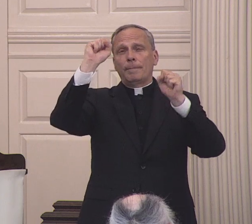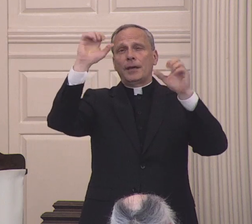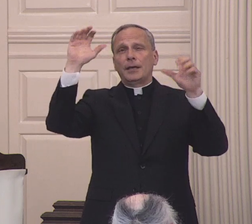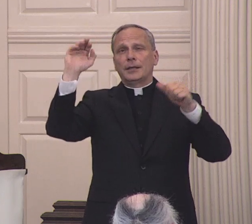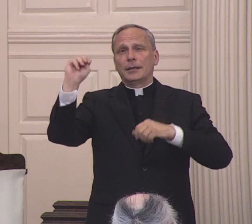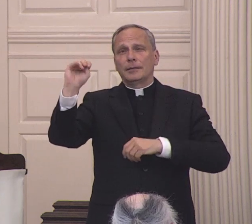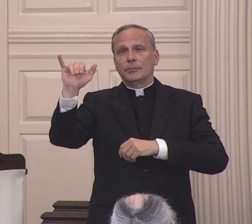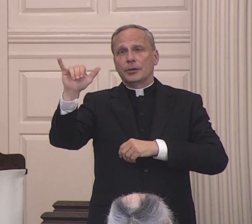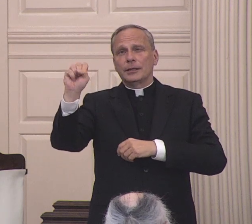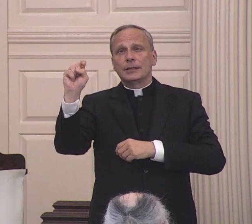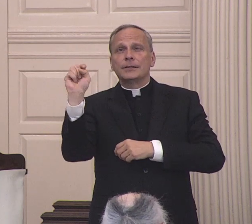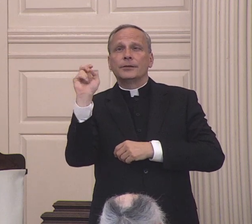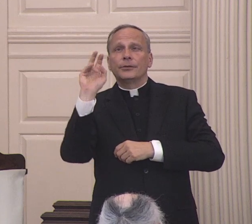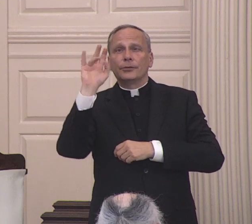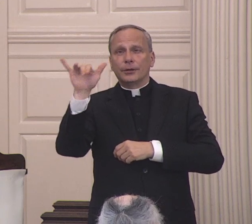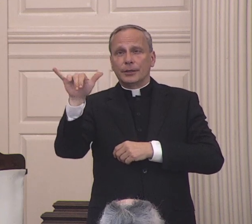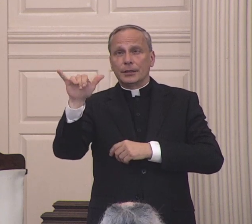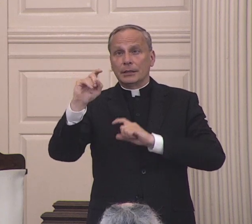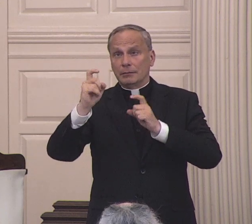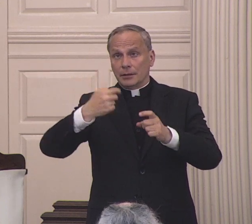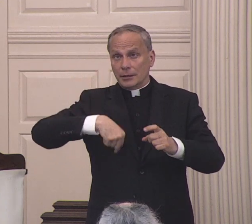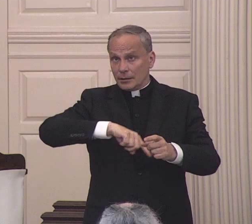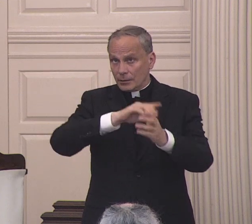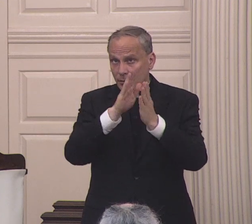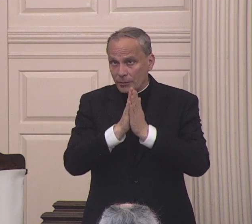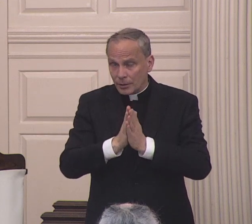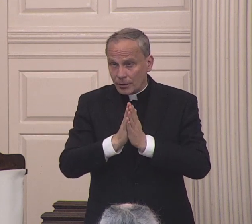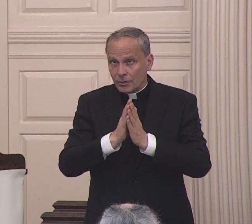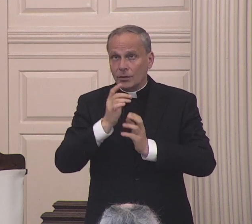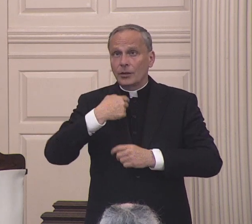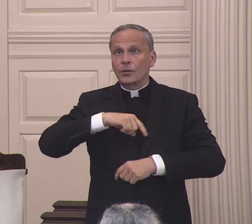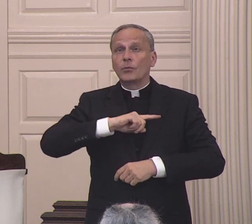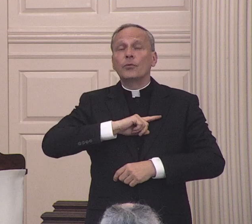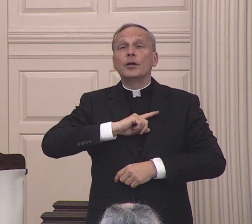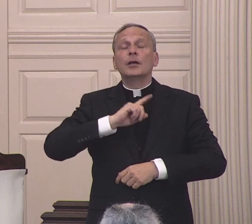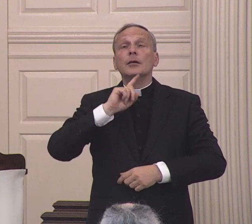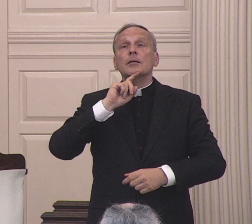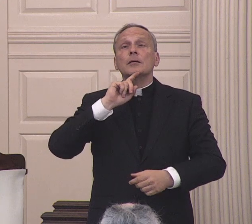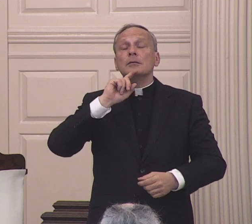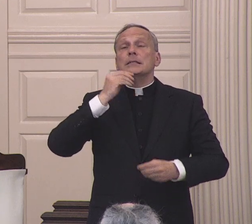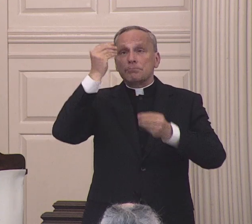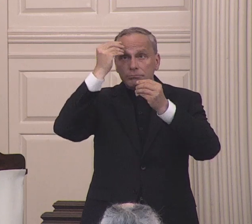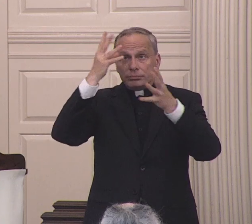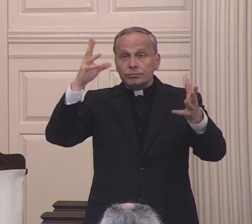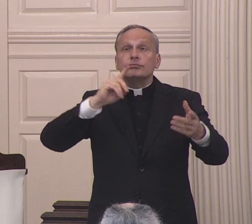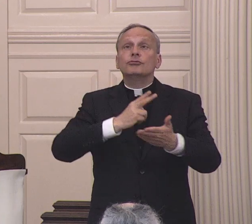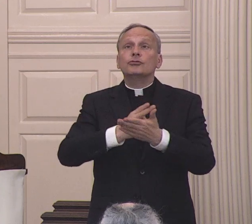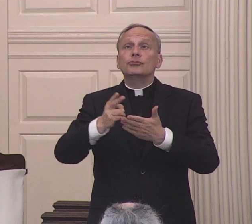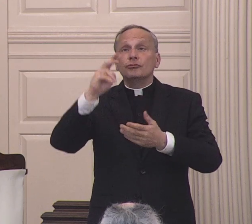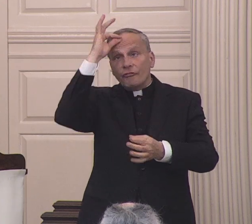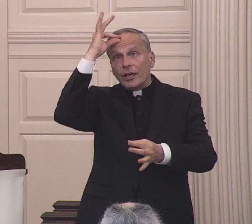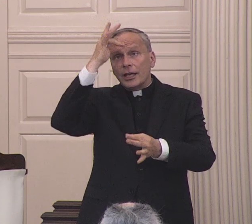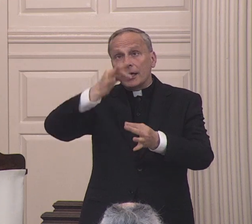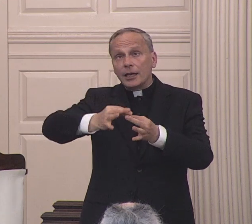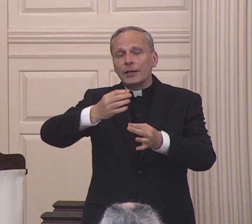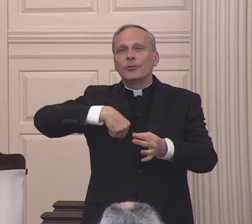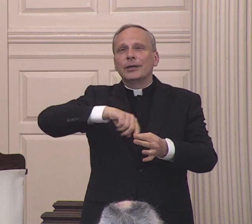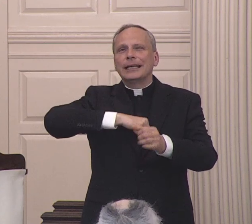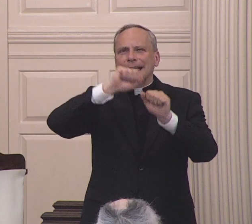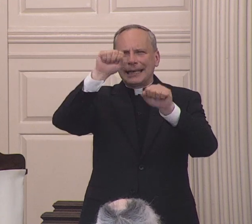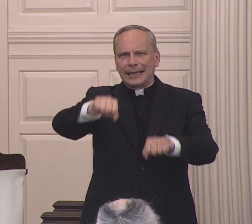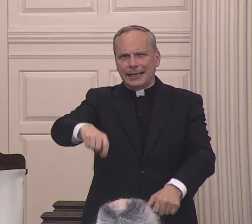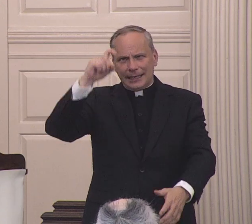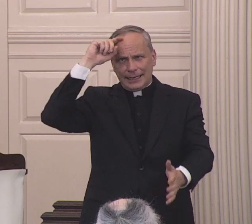grant us, we pray, that in professing the true faith, we may acknowledge the